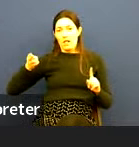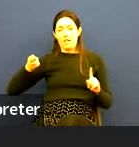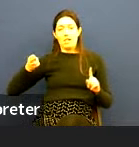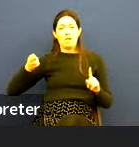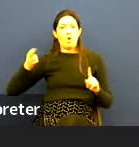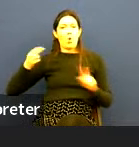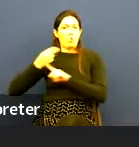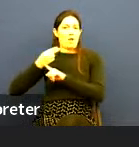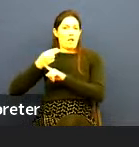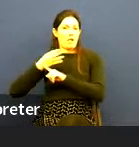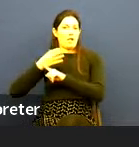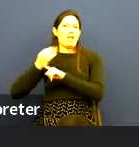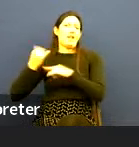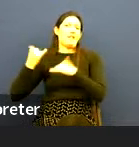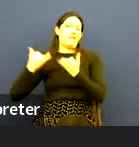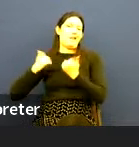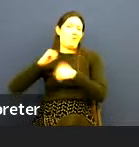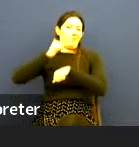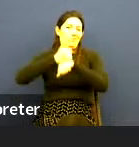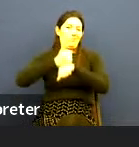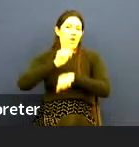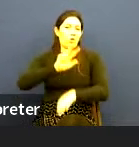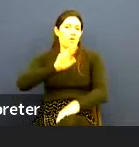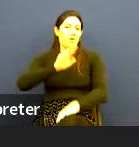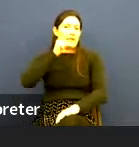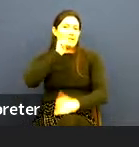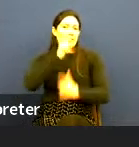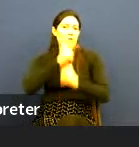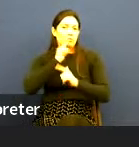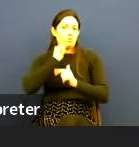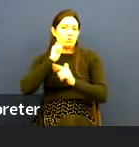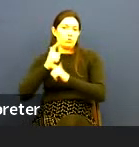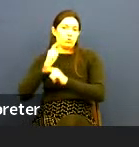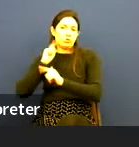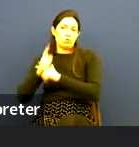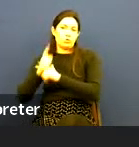of the Three Sisters Ice Cream Shack. So there's the shack as it